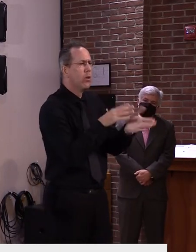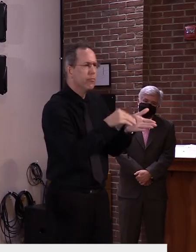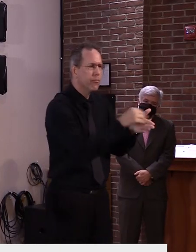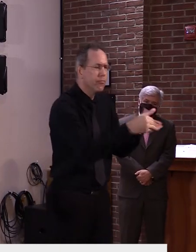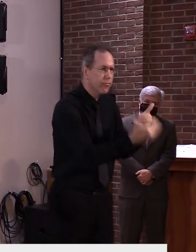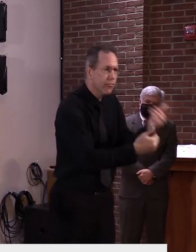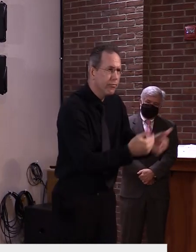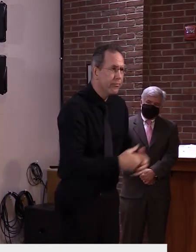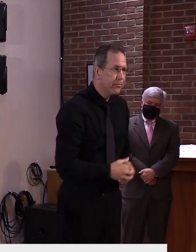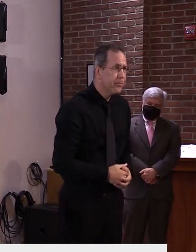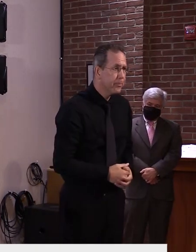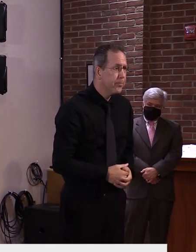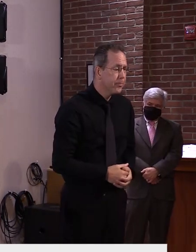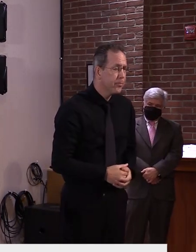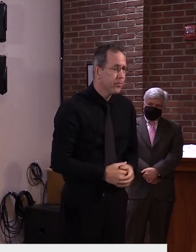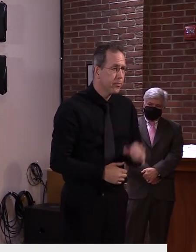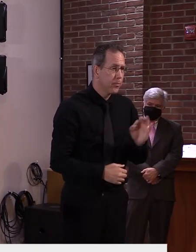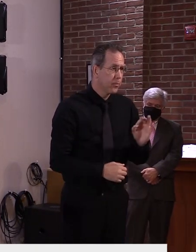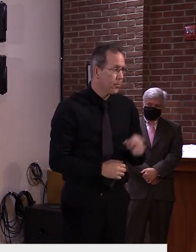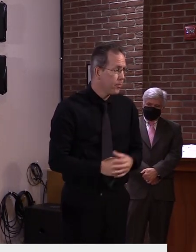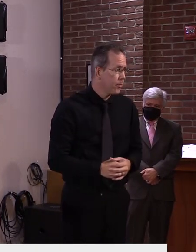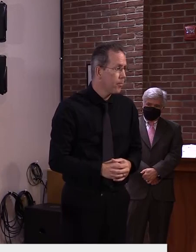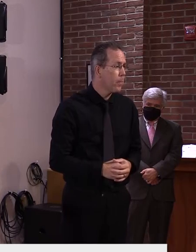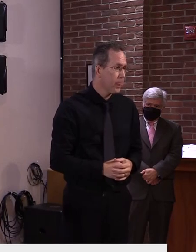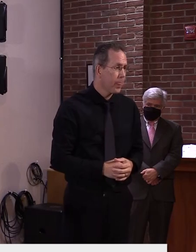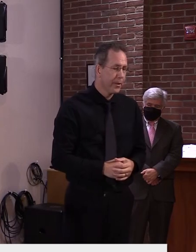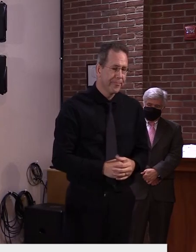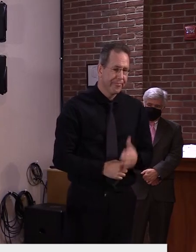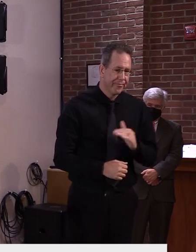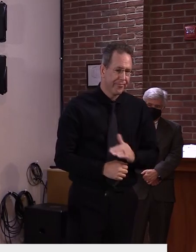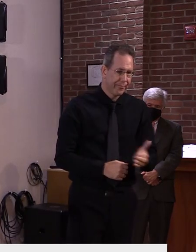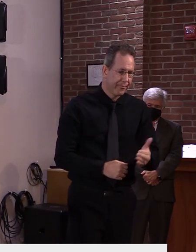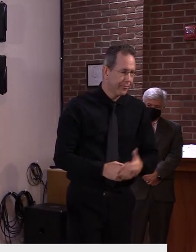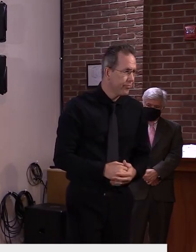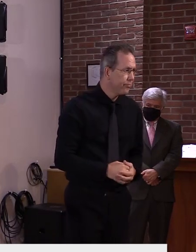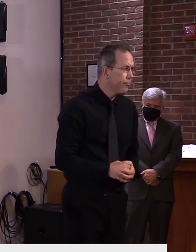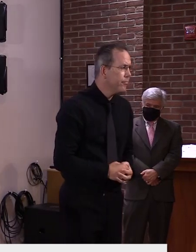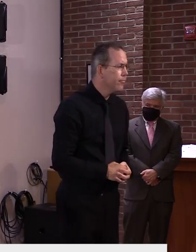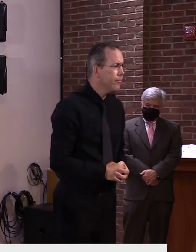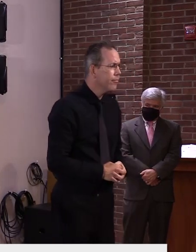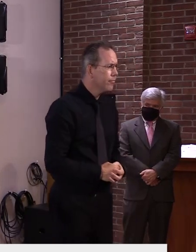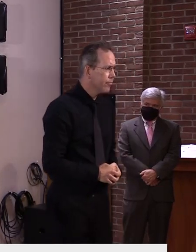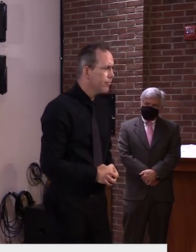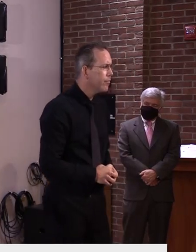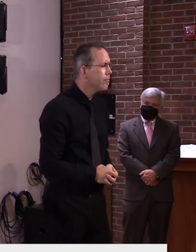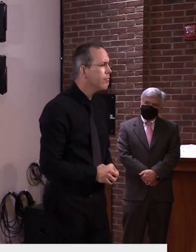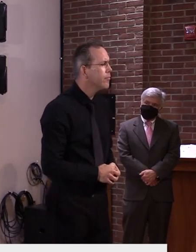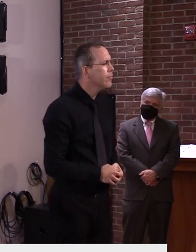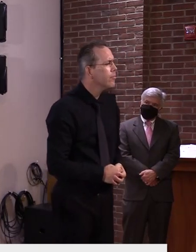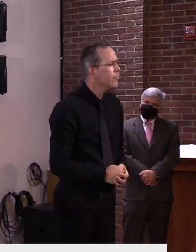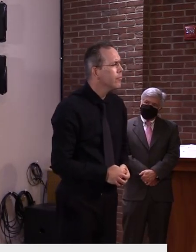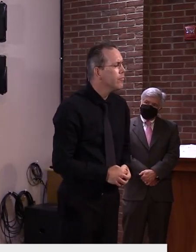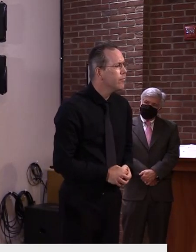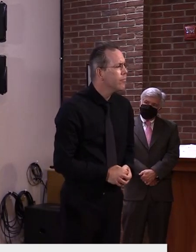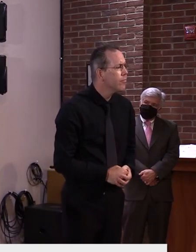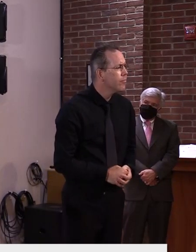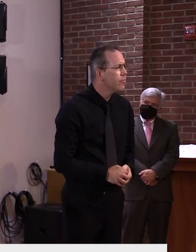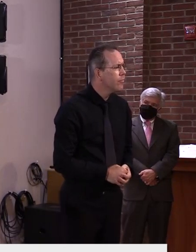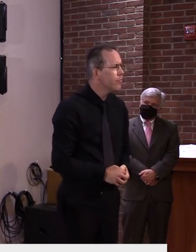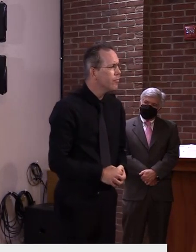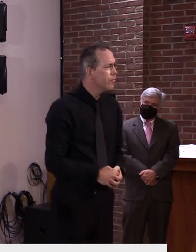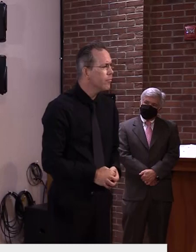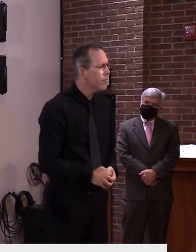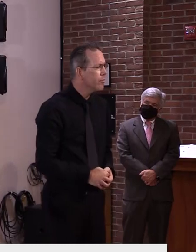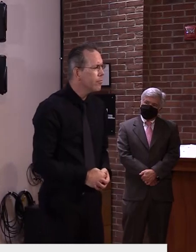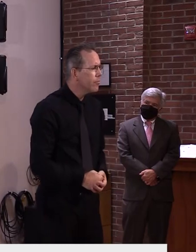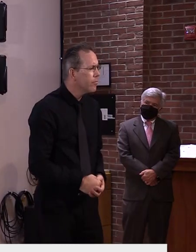platforms. All right. Really quickly, can you tell us which other New England state is having a similar experience with antigen tests?